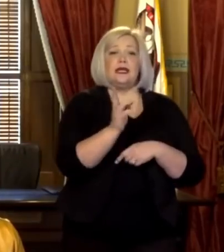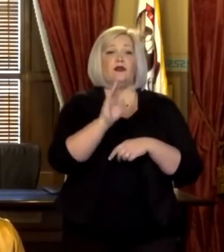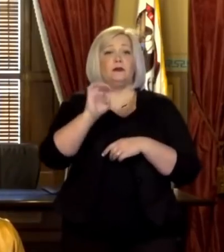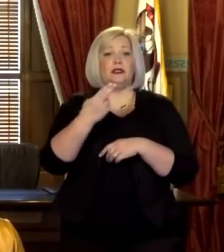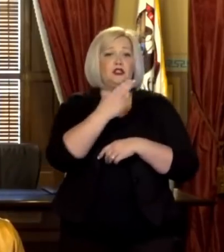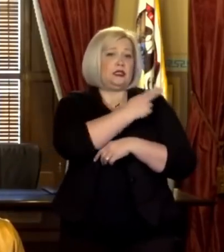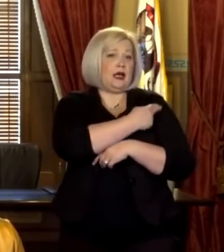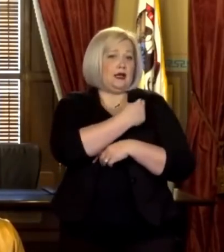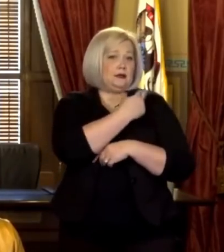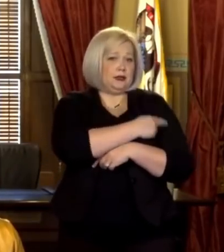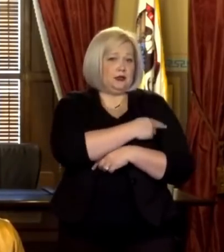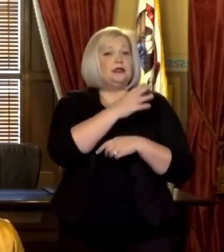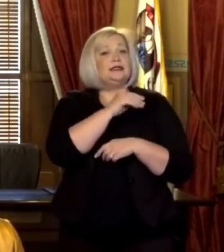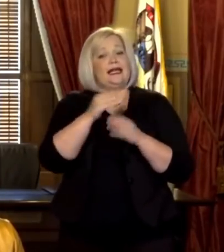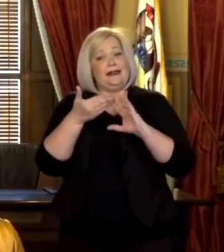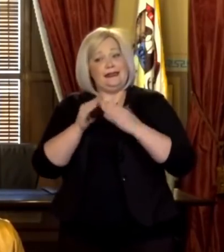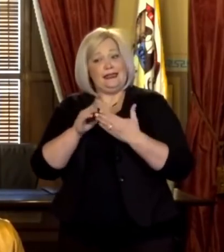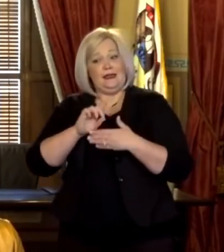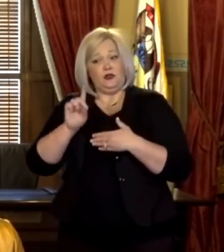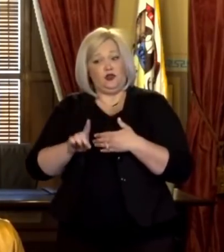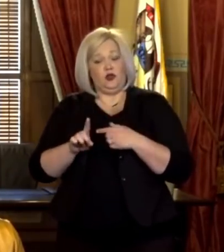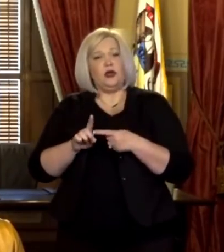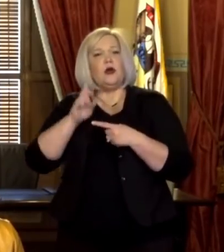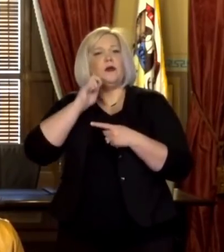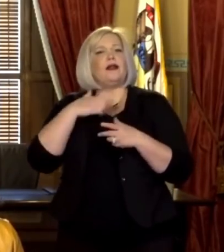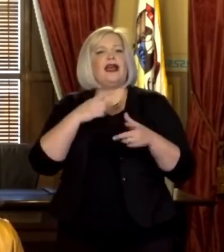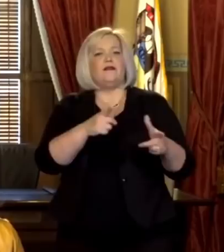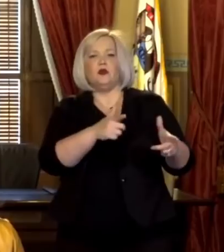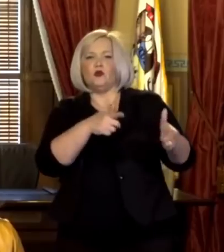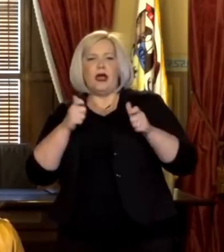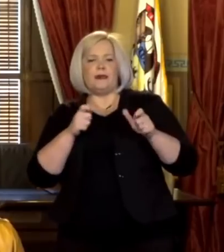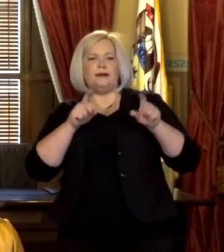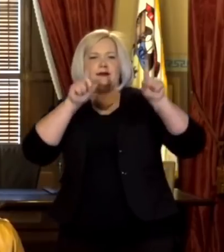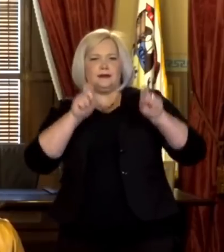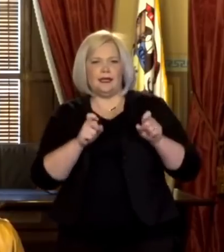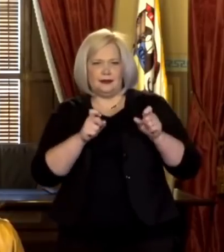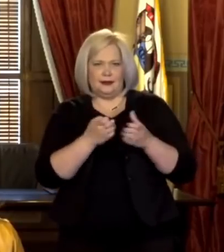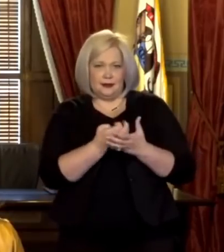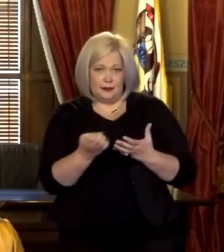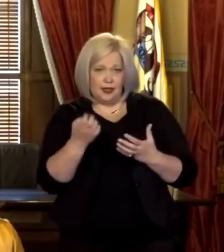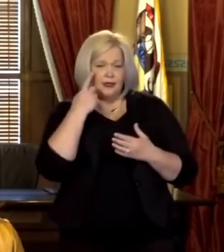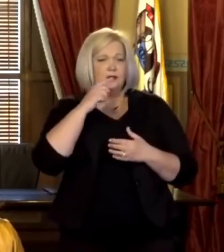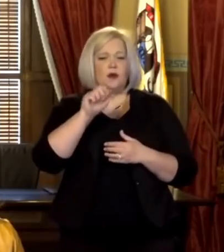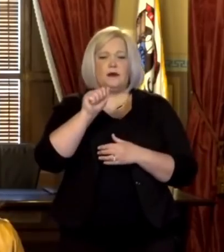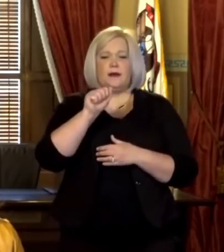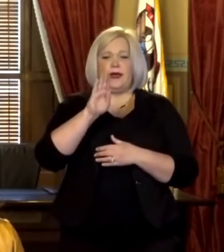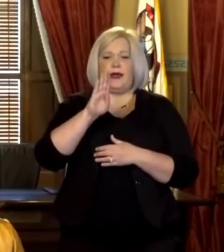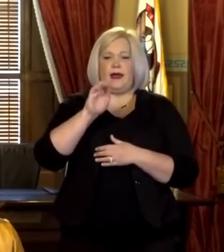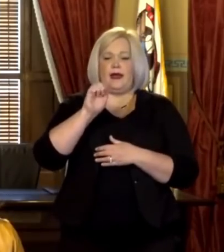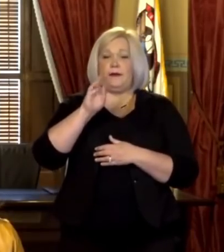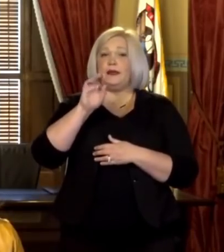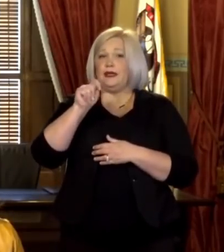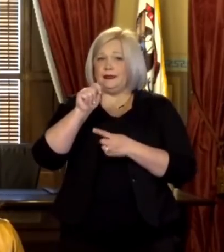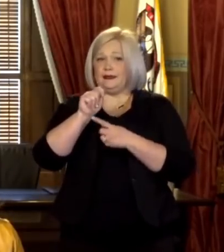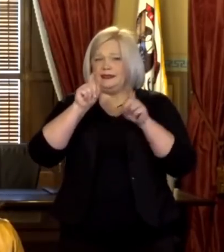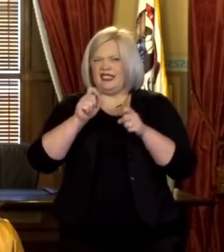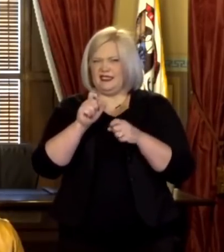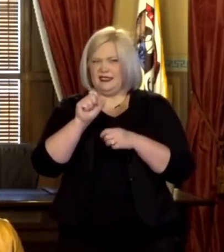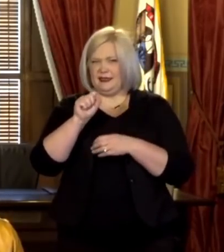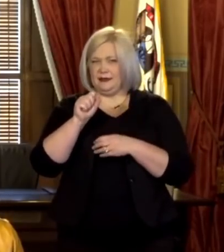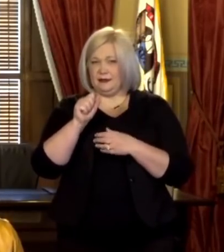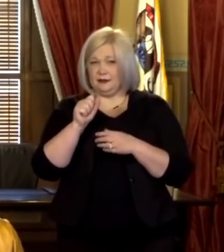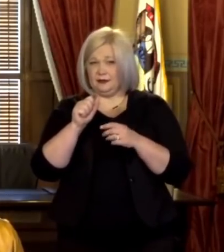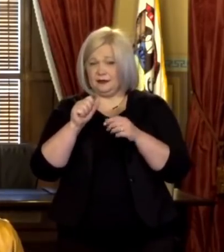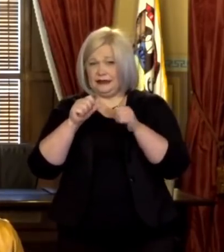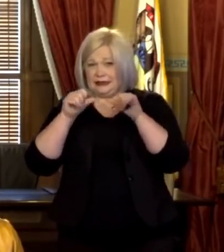well as the city of Detroit, will receive rapid testing supplies from Abbott Laboratories, which produces a result in 15 minutes